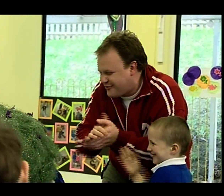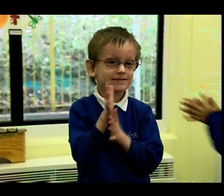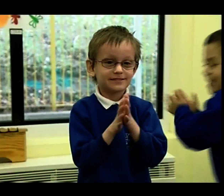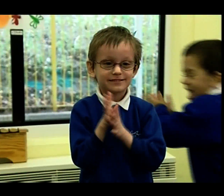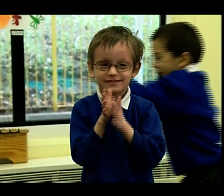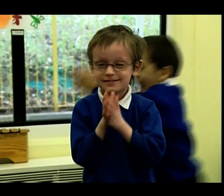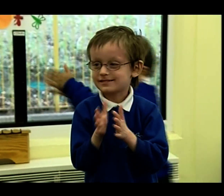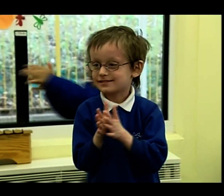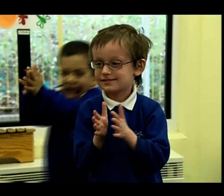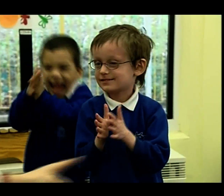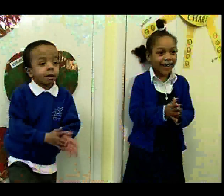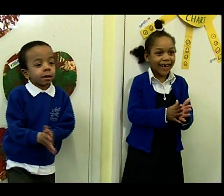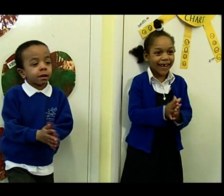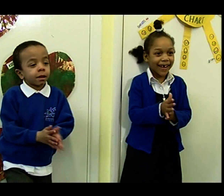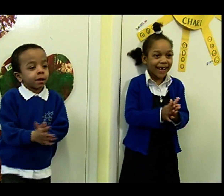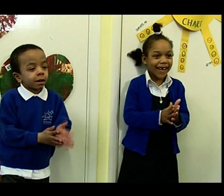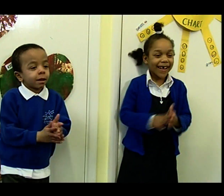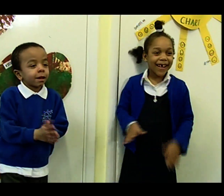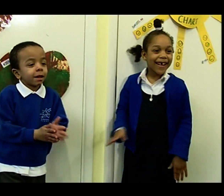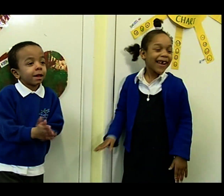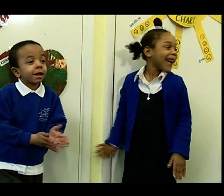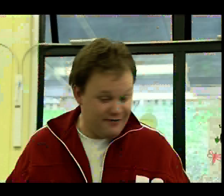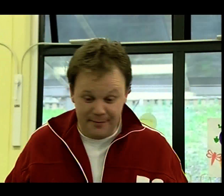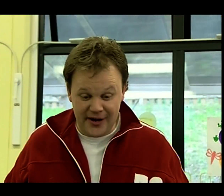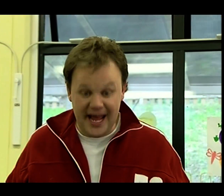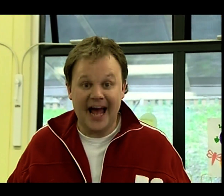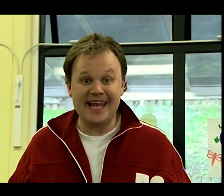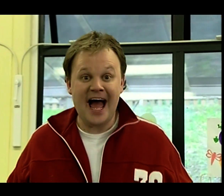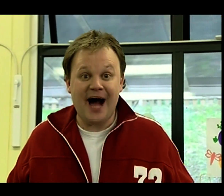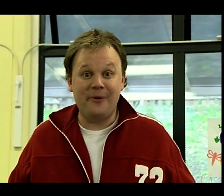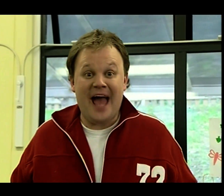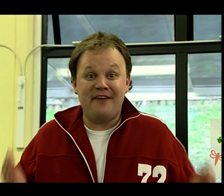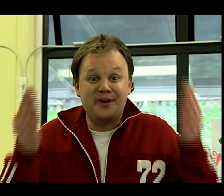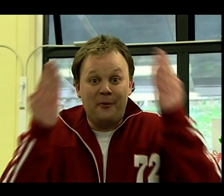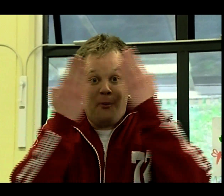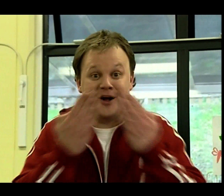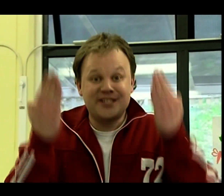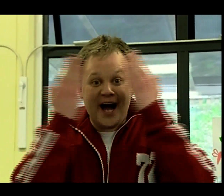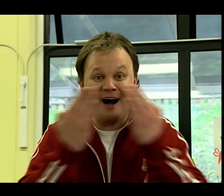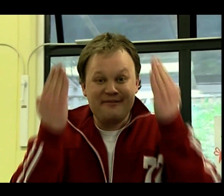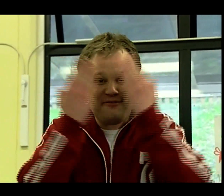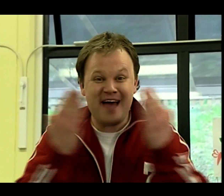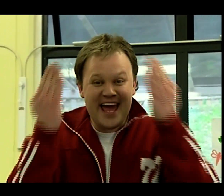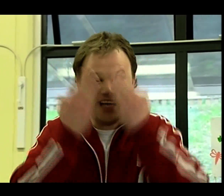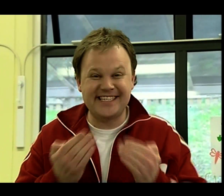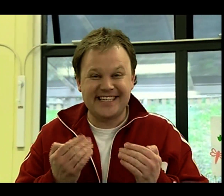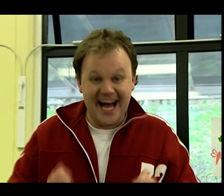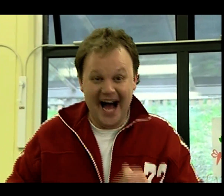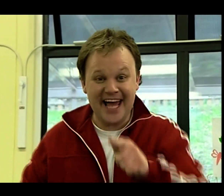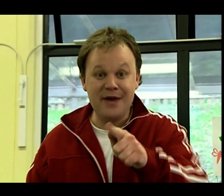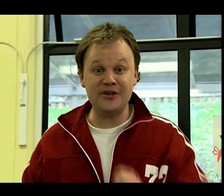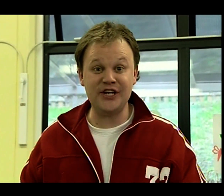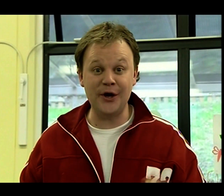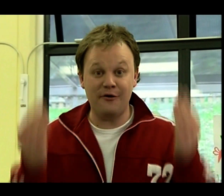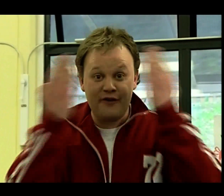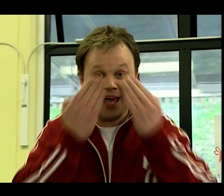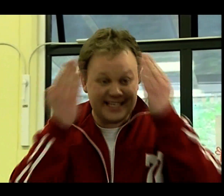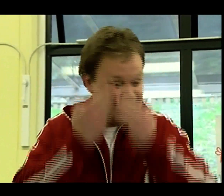frosty morning. Well done. Right, everybody. Now we have to wash our face. Are you washing your face?